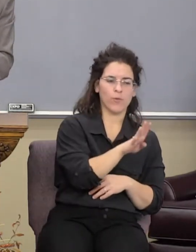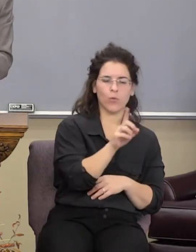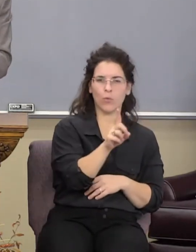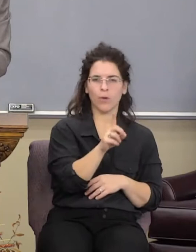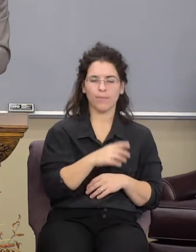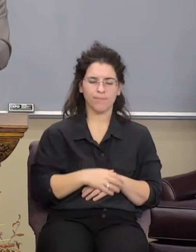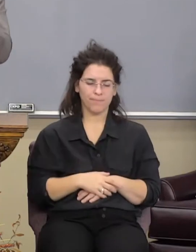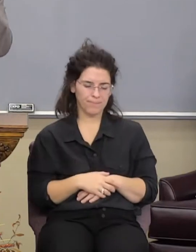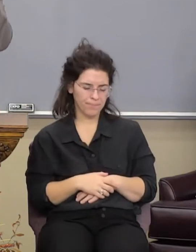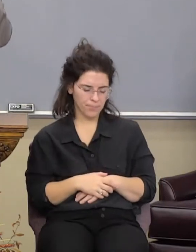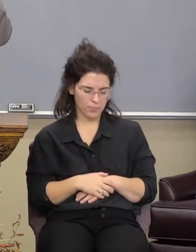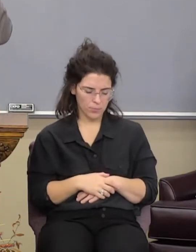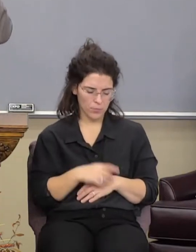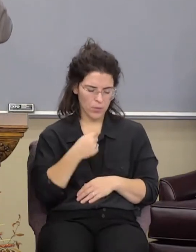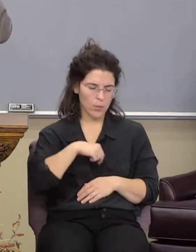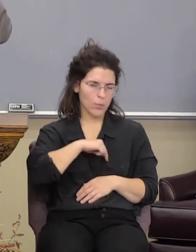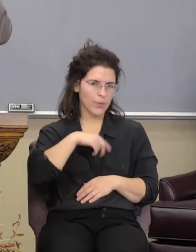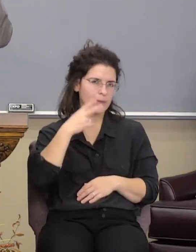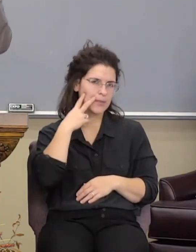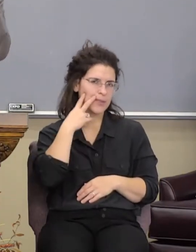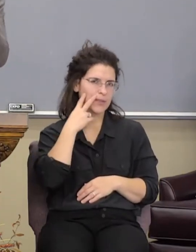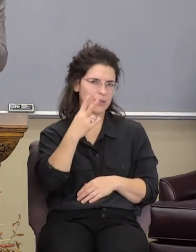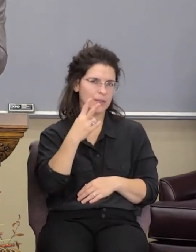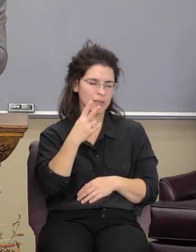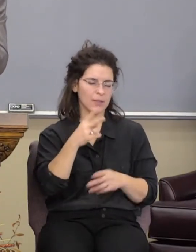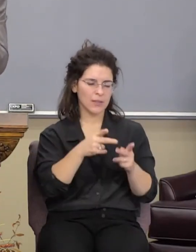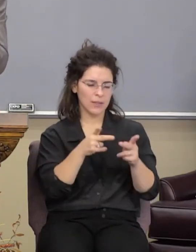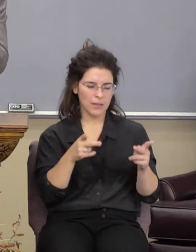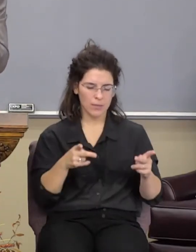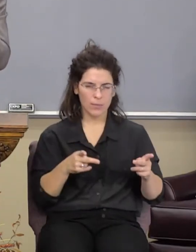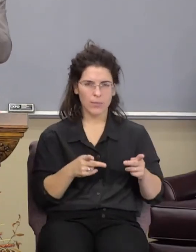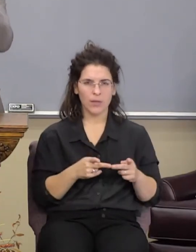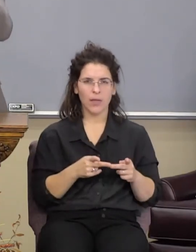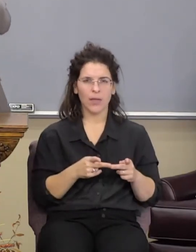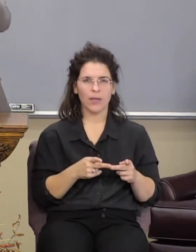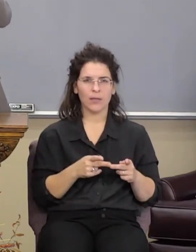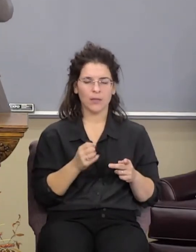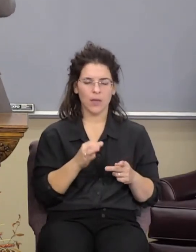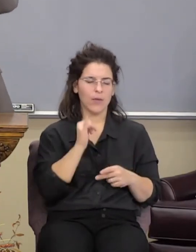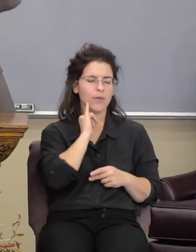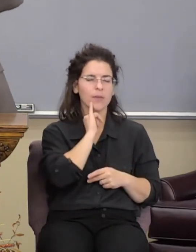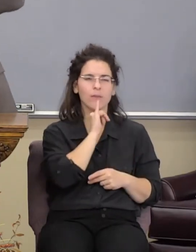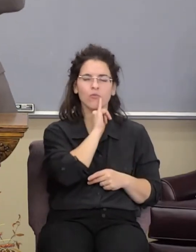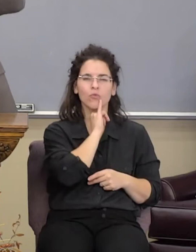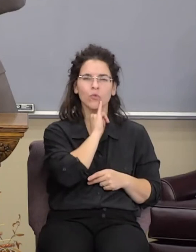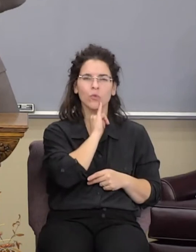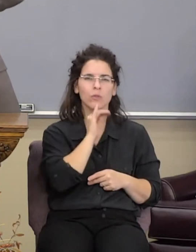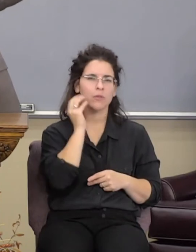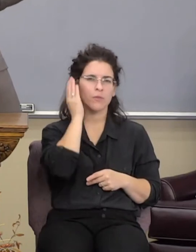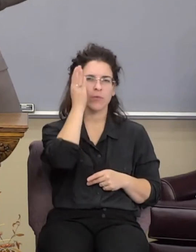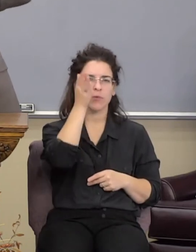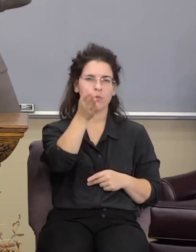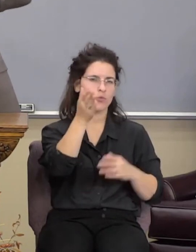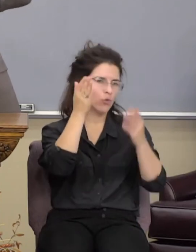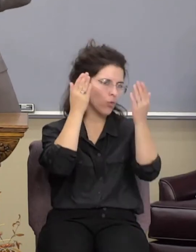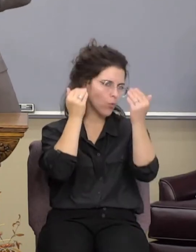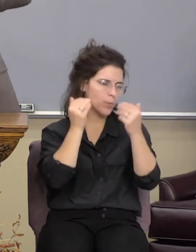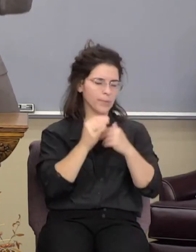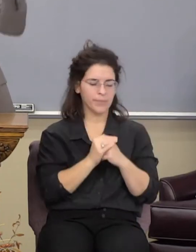1. We find the place of Israel's future